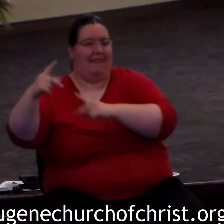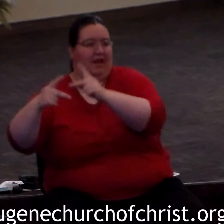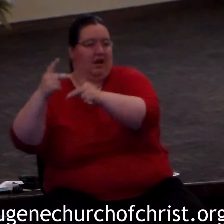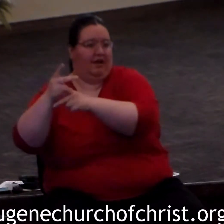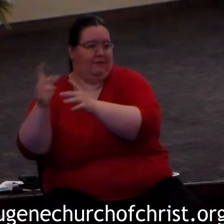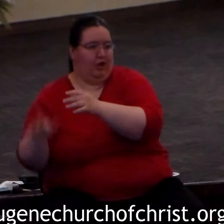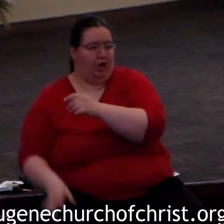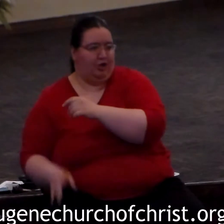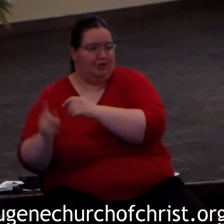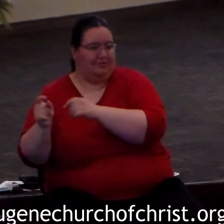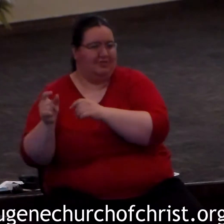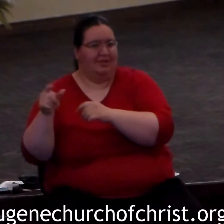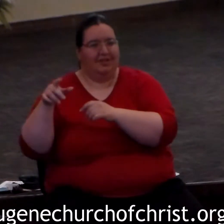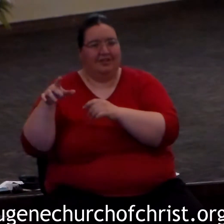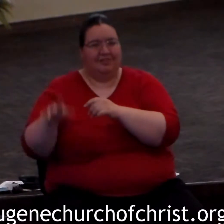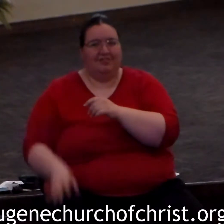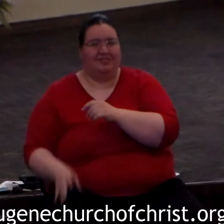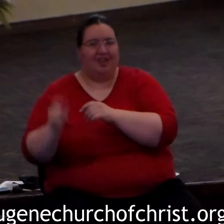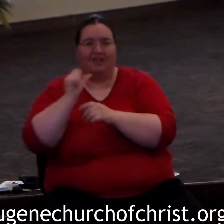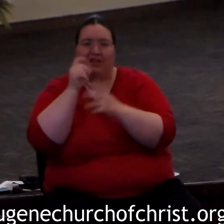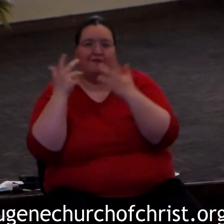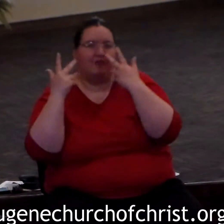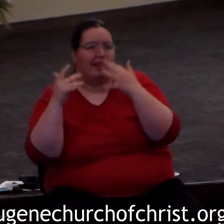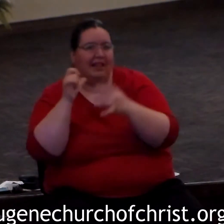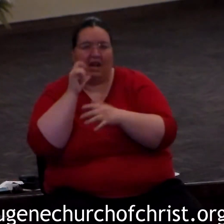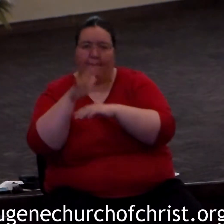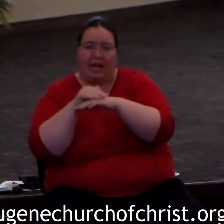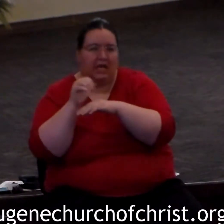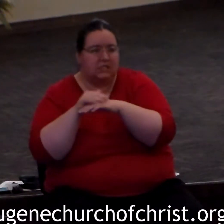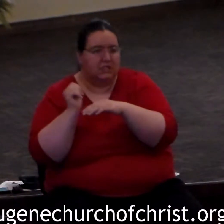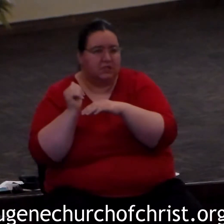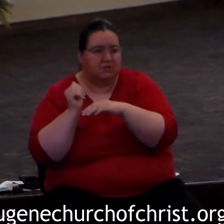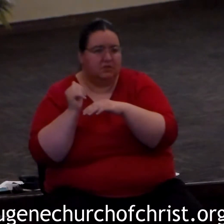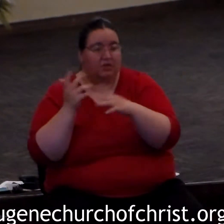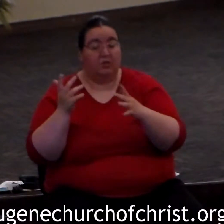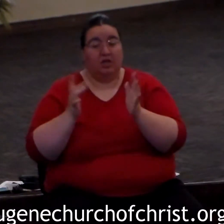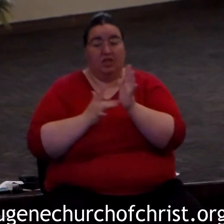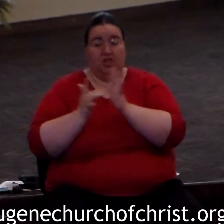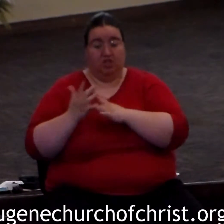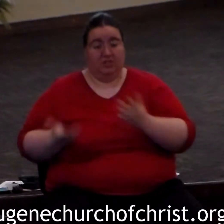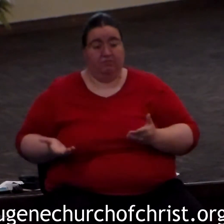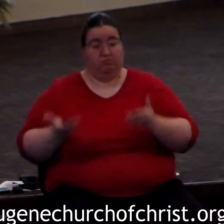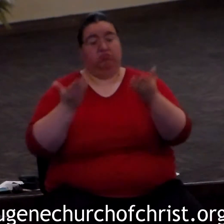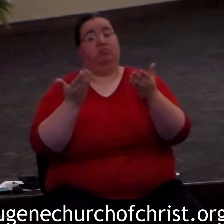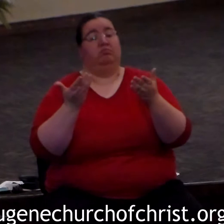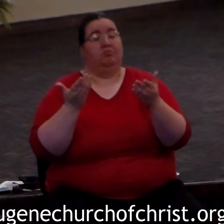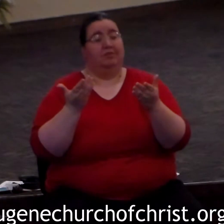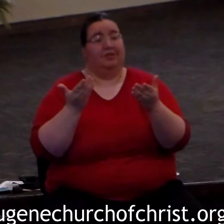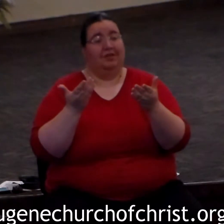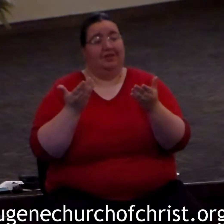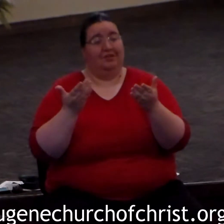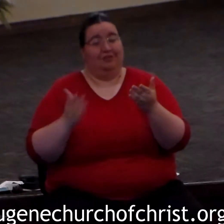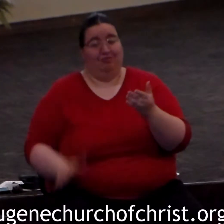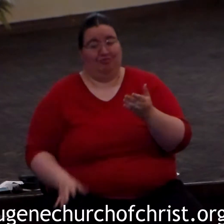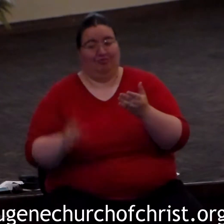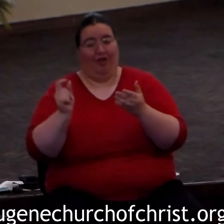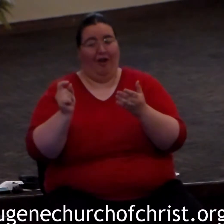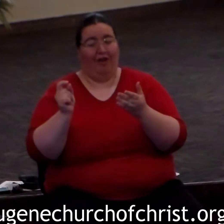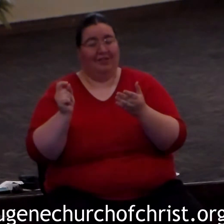And so when Jesus brings out this picture of dogs, it's not only offensive in the way that we might take it, it's offensive to another level